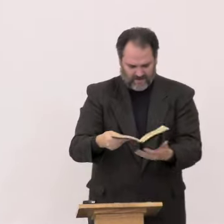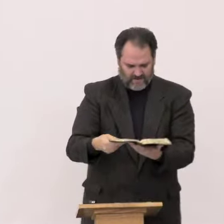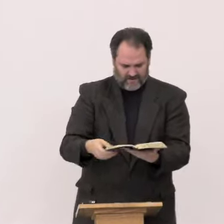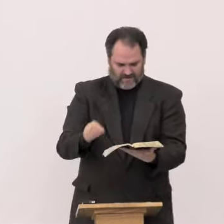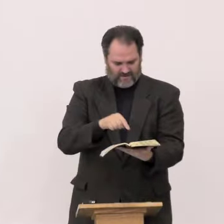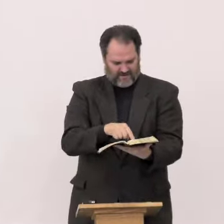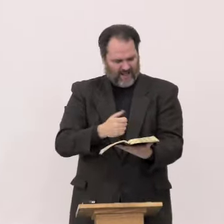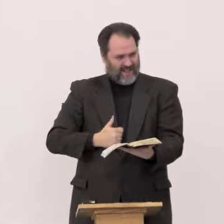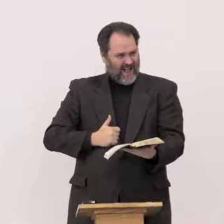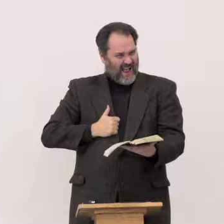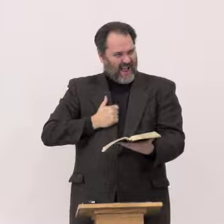is active and living.